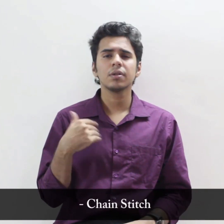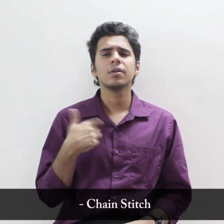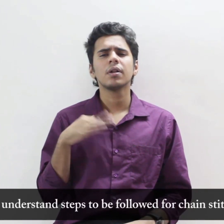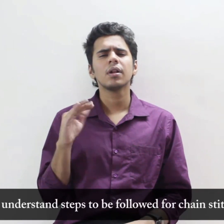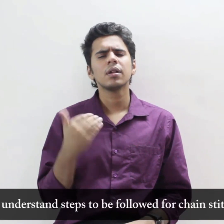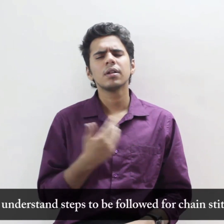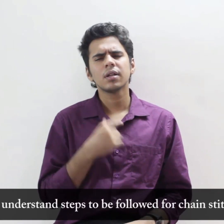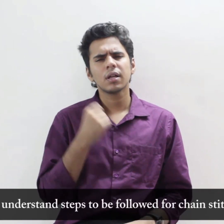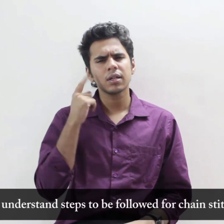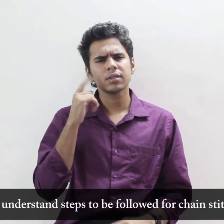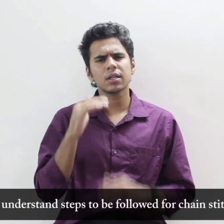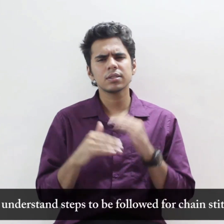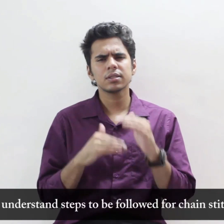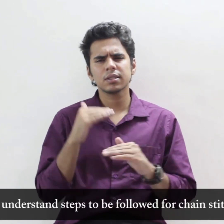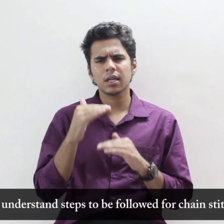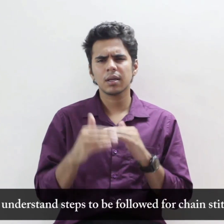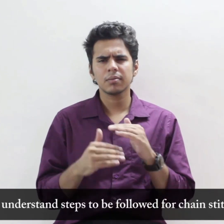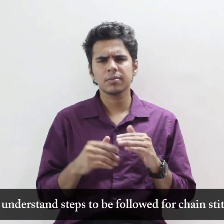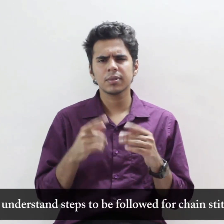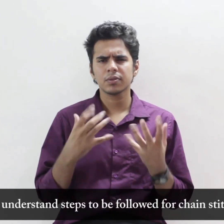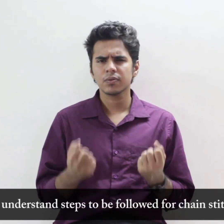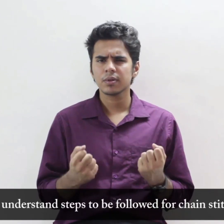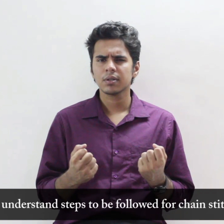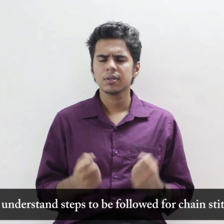Let's understand steps to be followed for chain stitching.